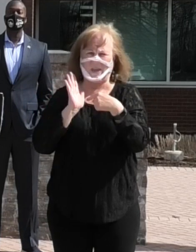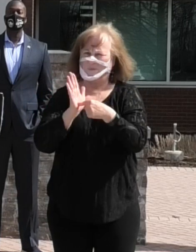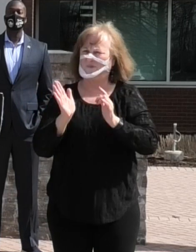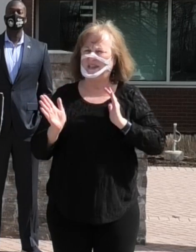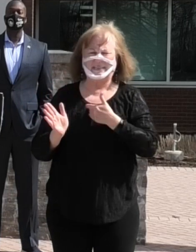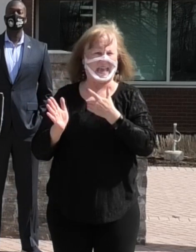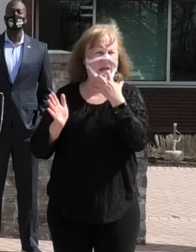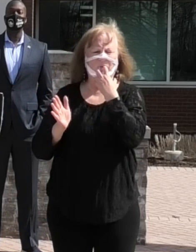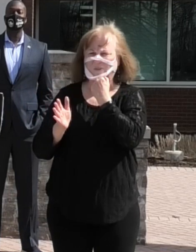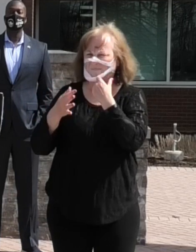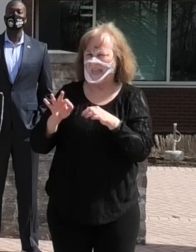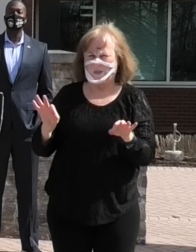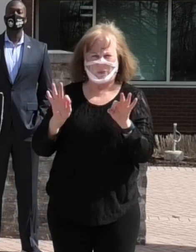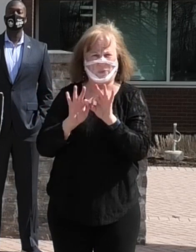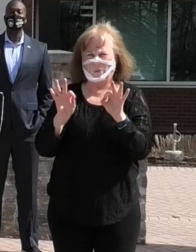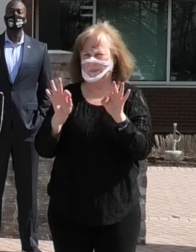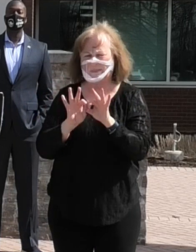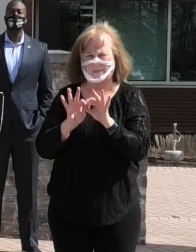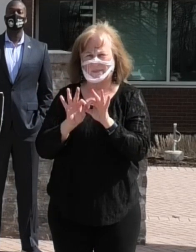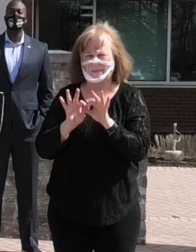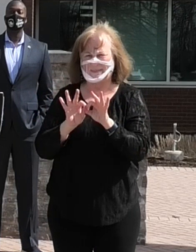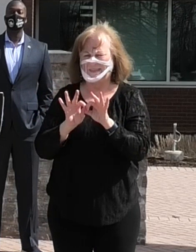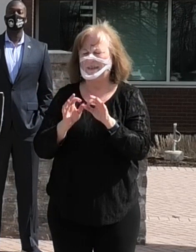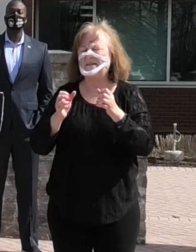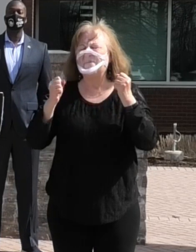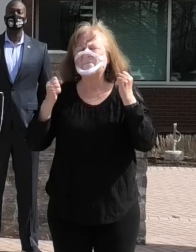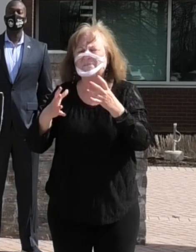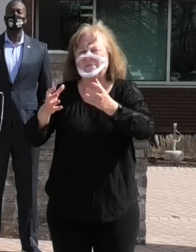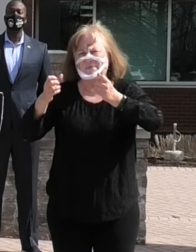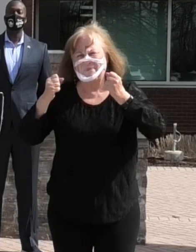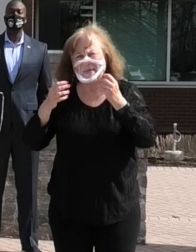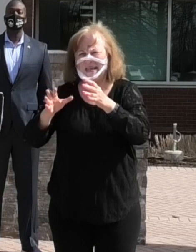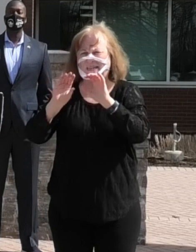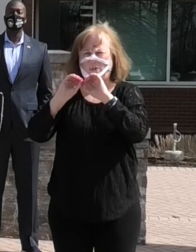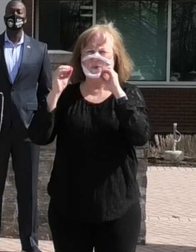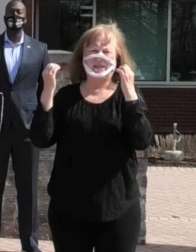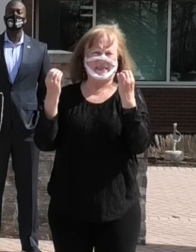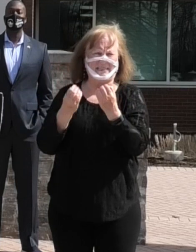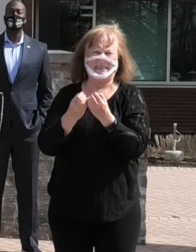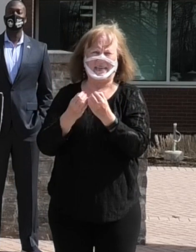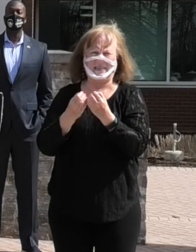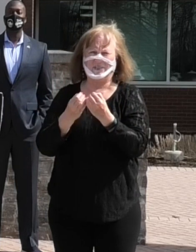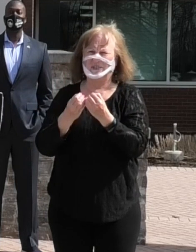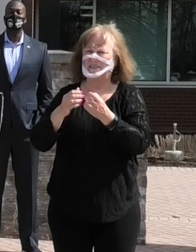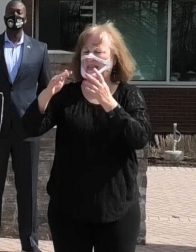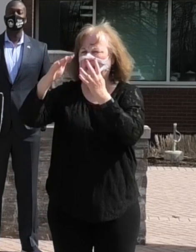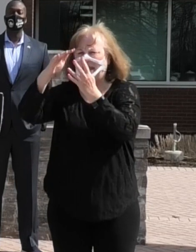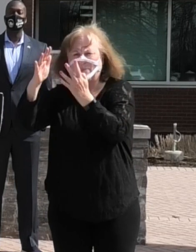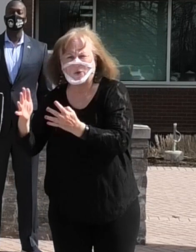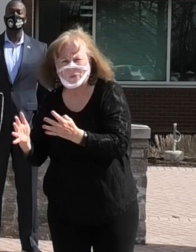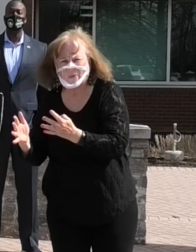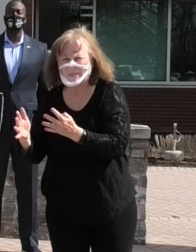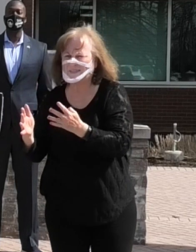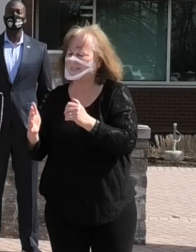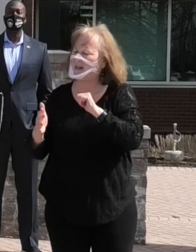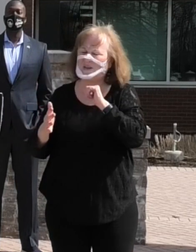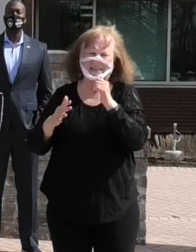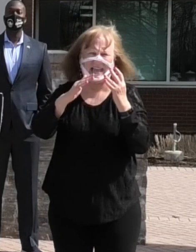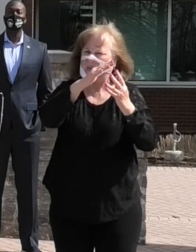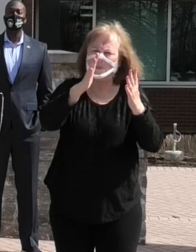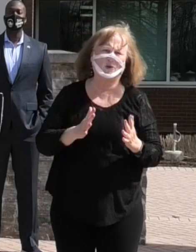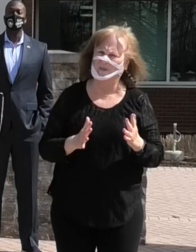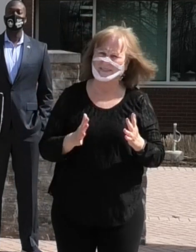our values. Dozens of organizations, immigrants are not